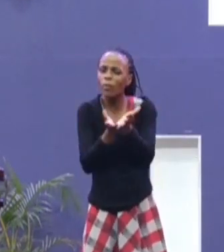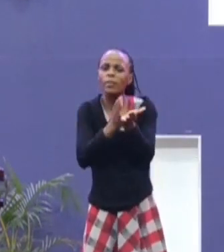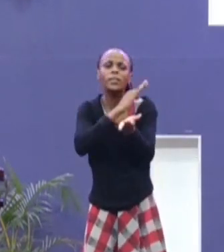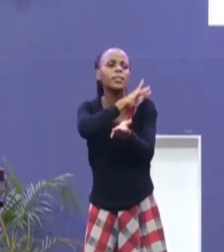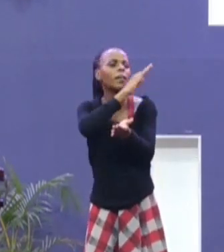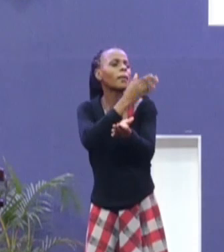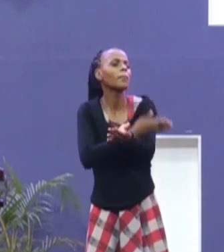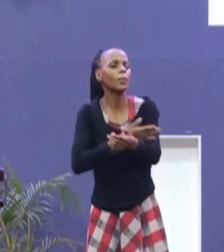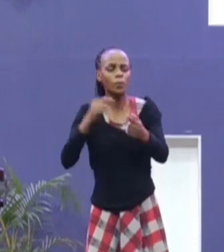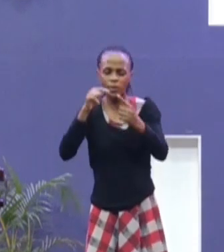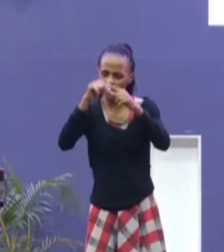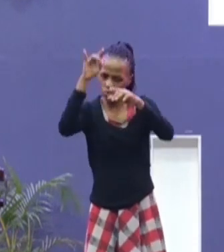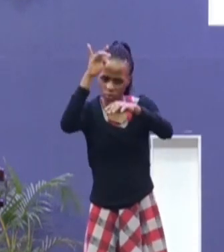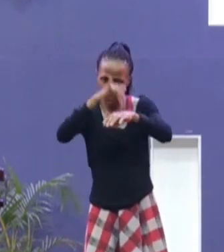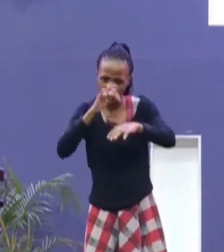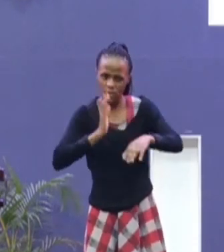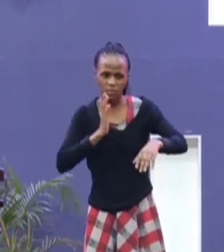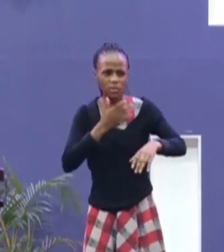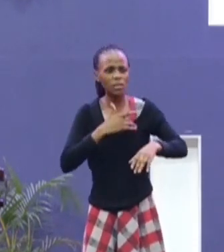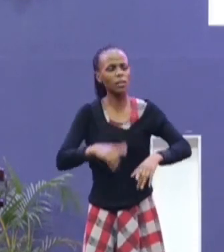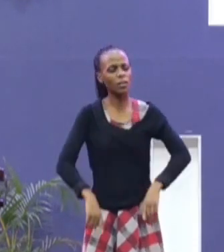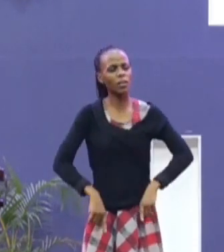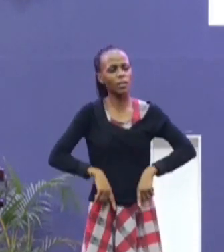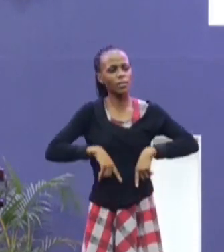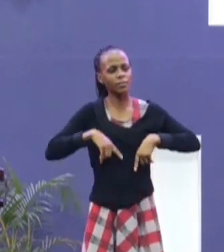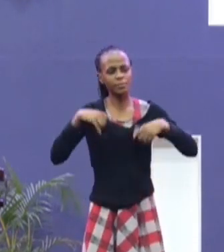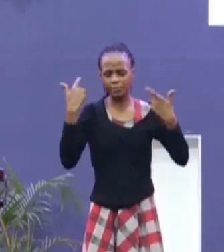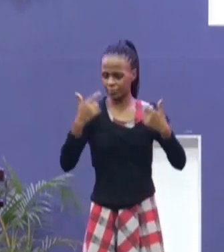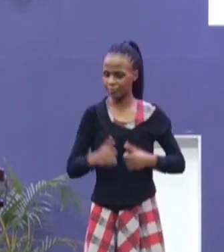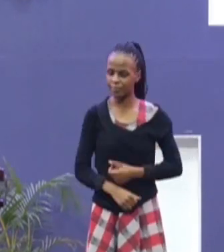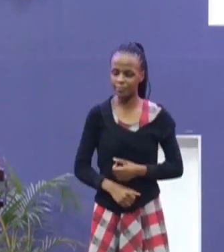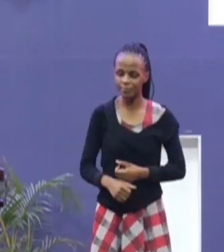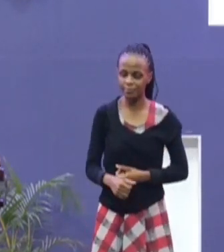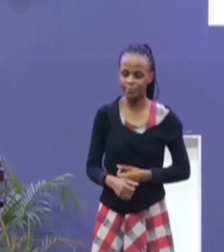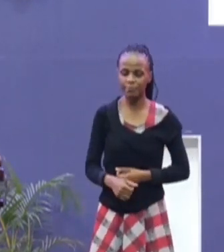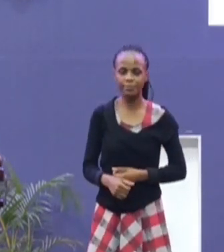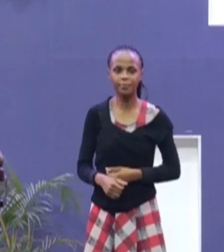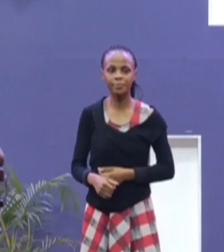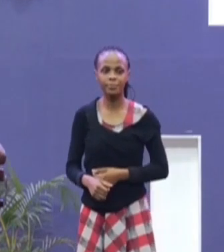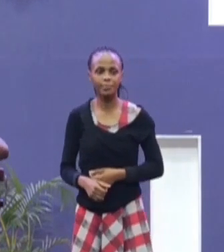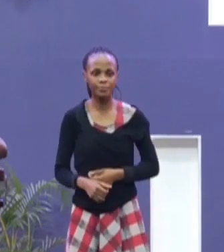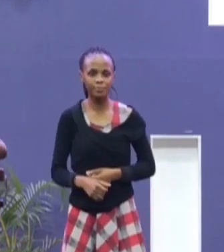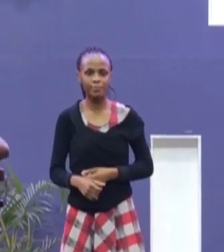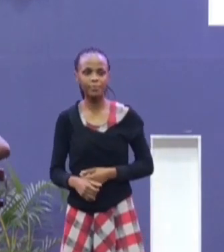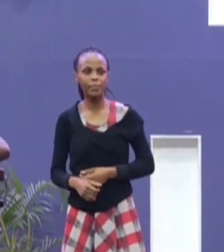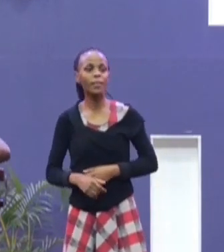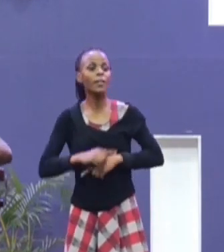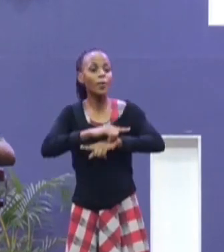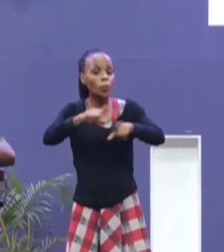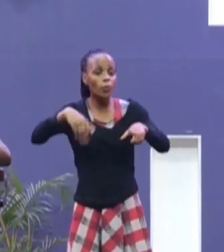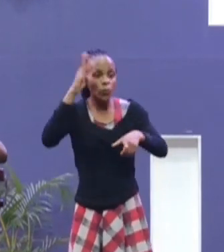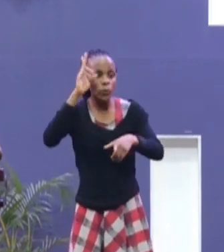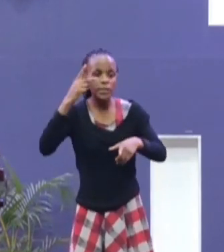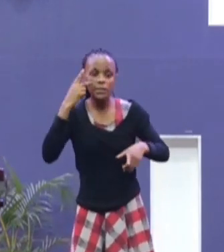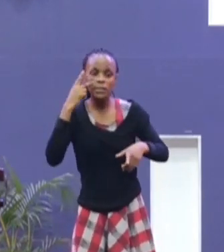to touch our lives. Embala eno ewa obwakabaka obwekizikiza obuyinza okoma kulamu bwaffe. We will look at those